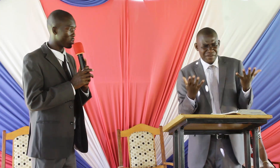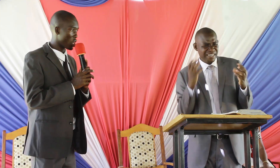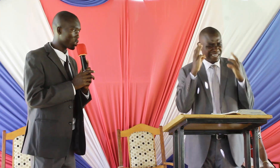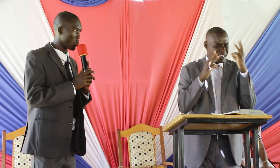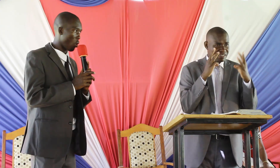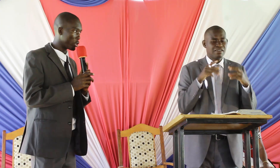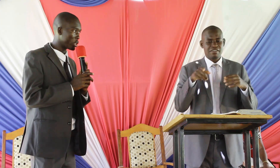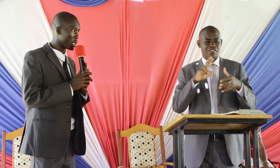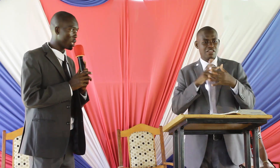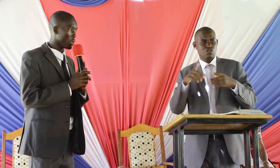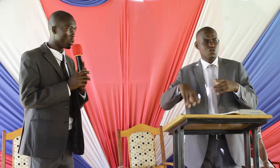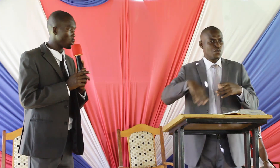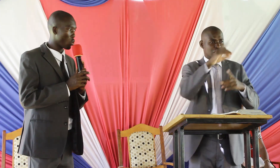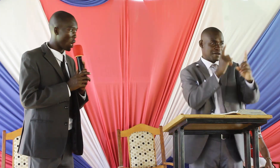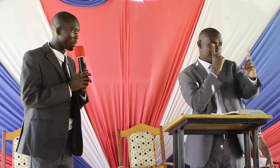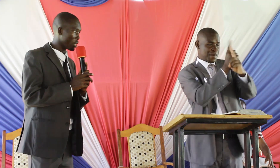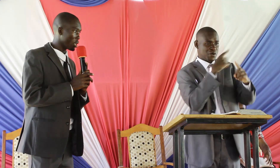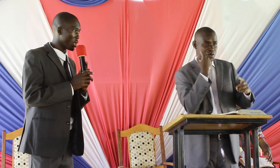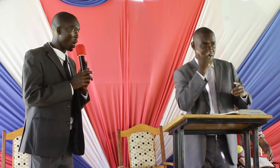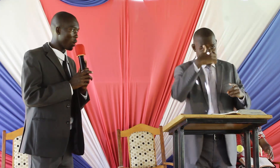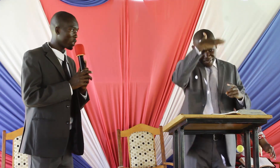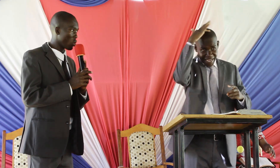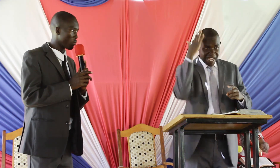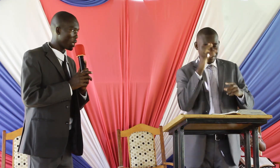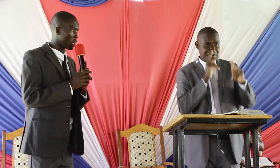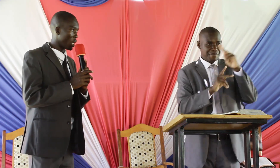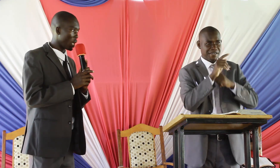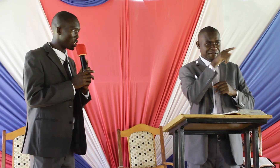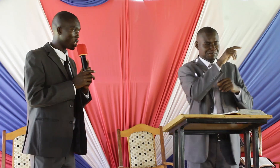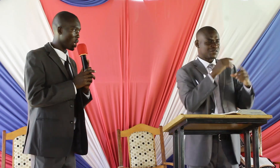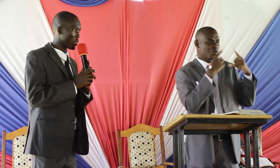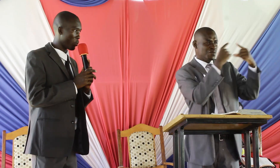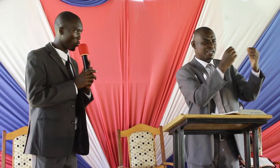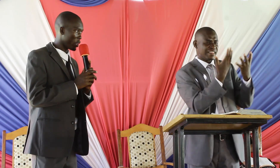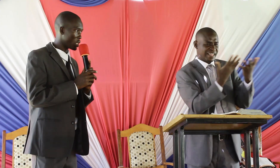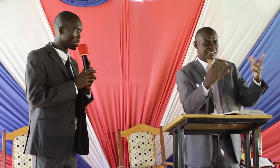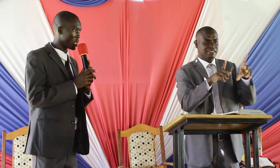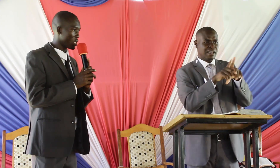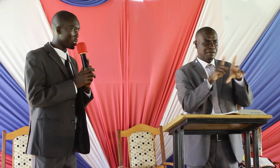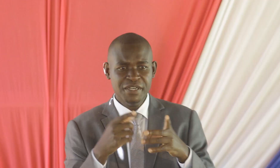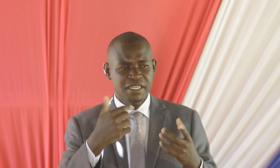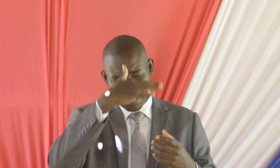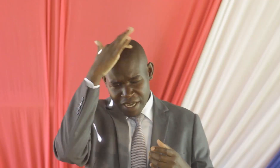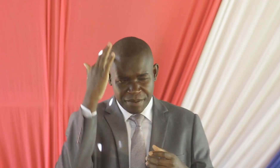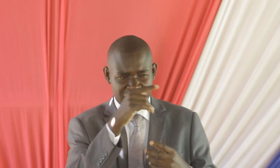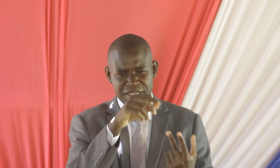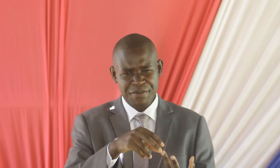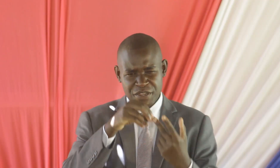as instruction was. Don't worry. After going back, Elisha the prophet